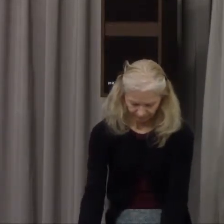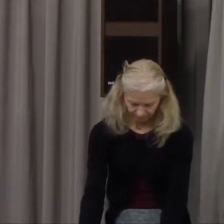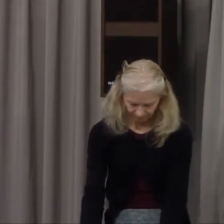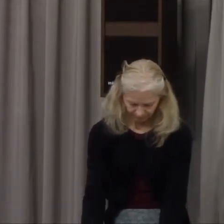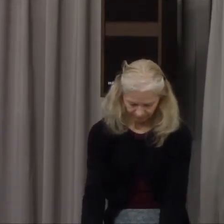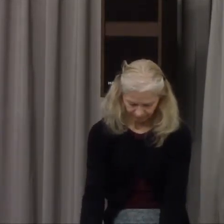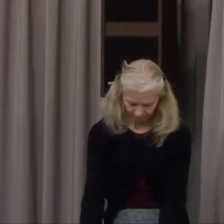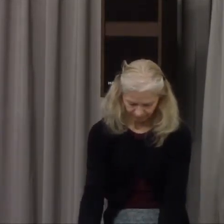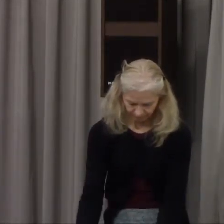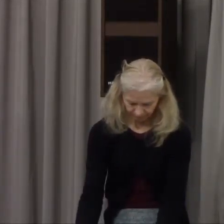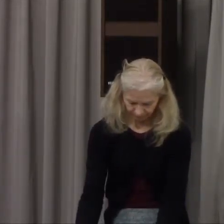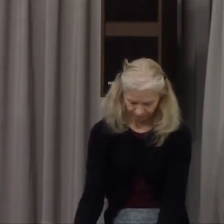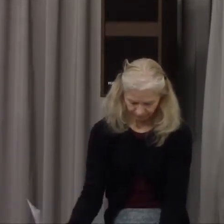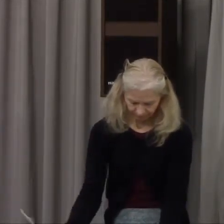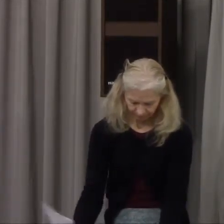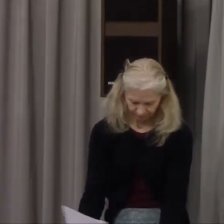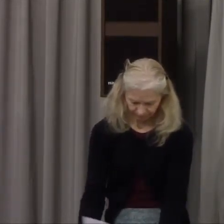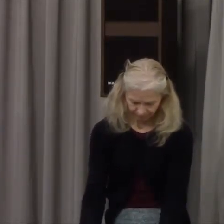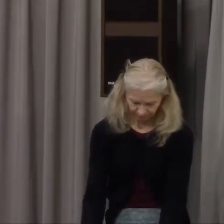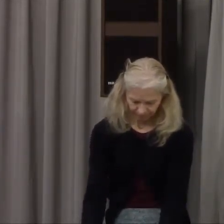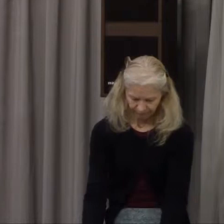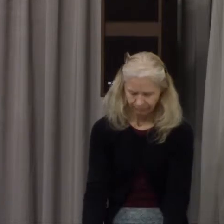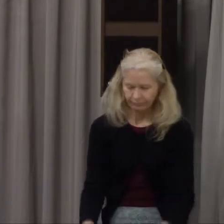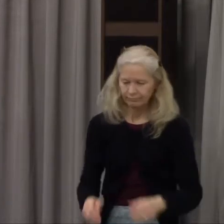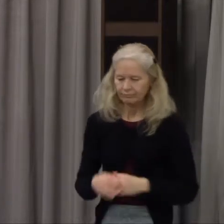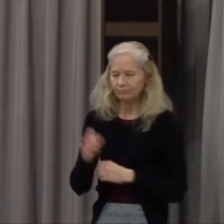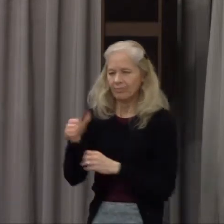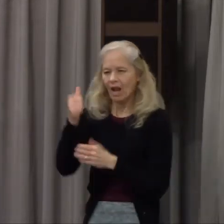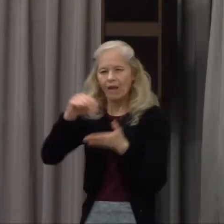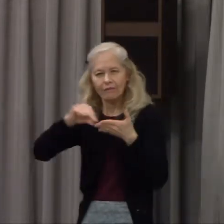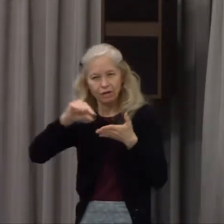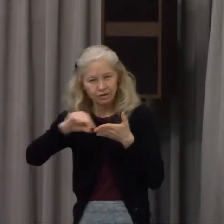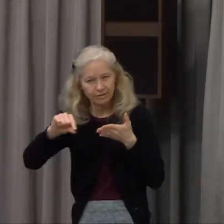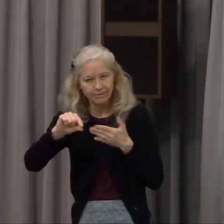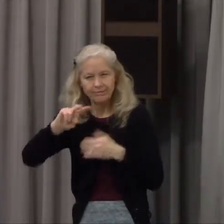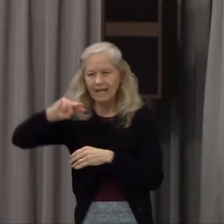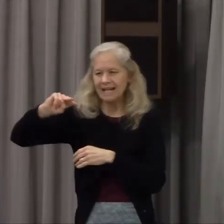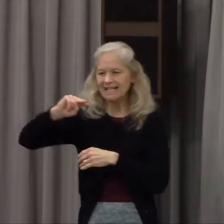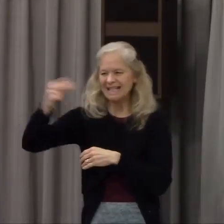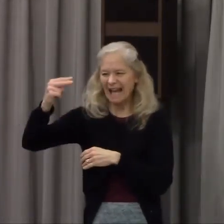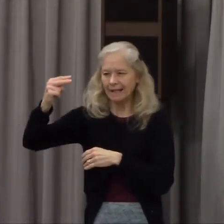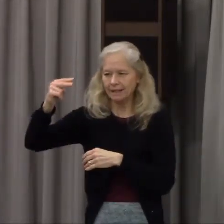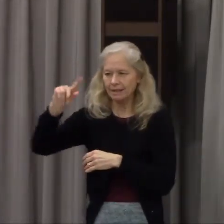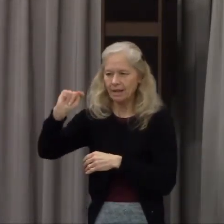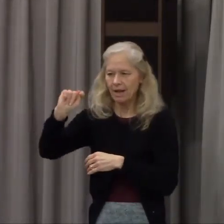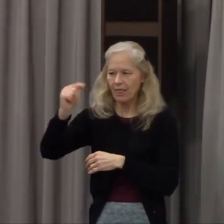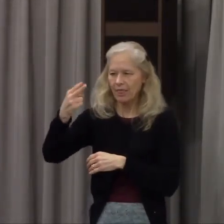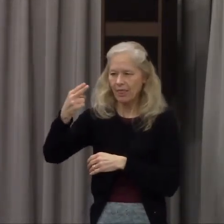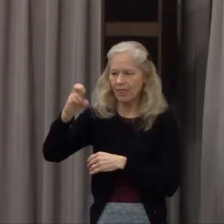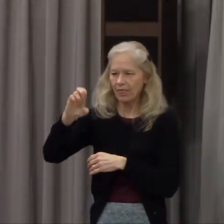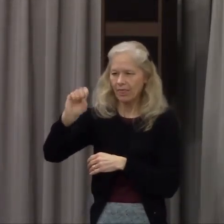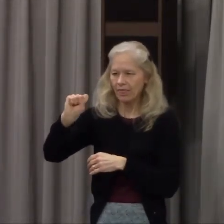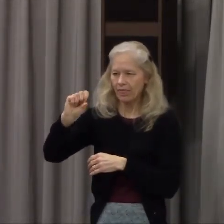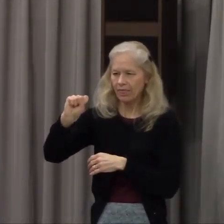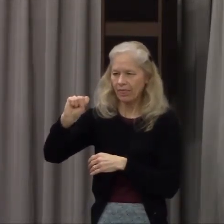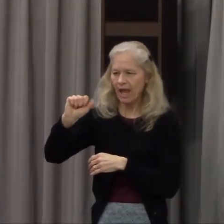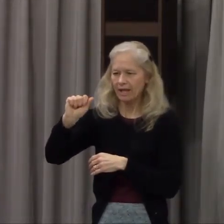in 2 Thessalonians 2:9, the Bible tells us about the Antichrist coming. He's going to come in verse 2:9 in 2 Thessalonians 2:10 with